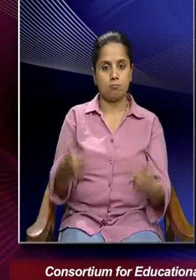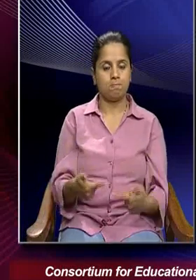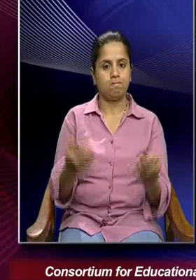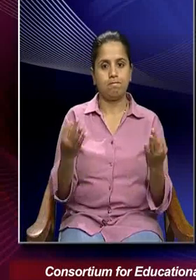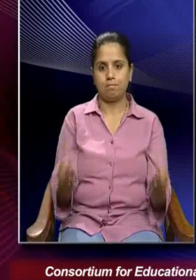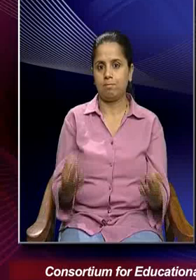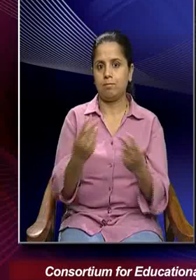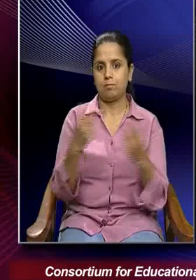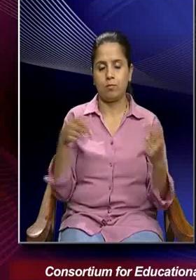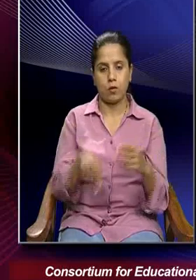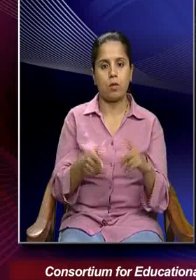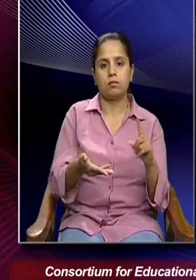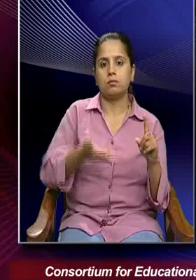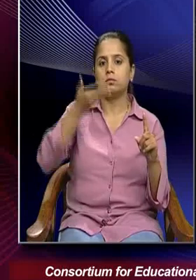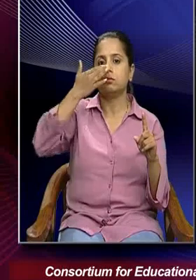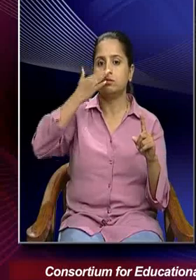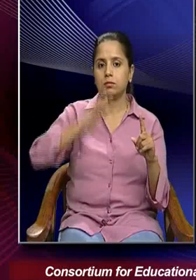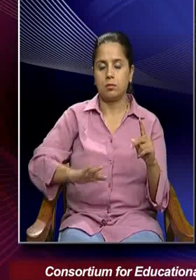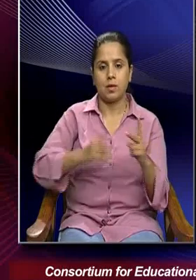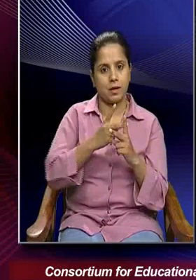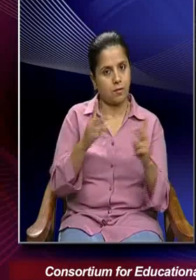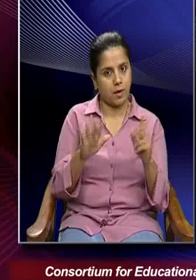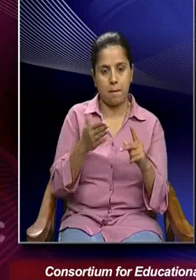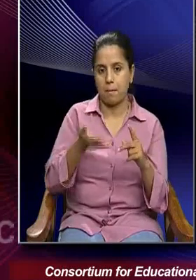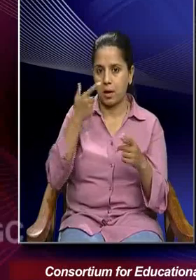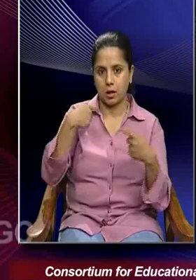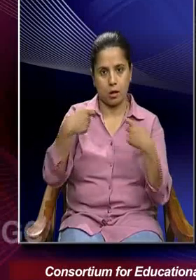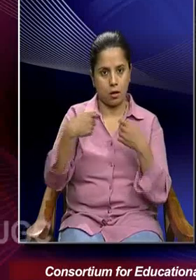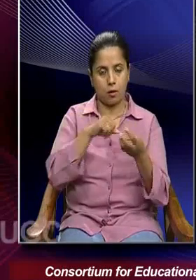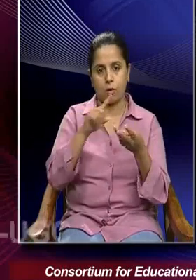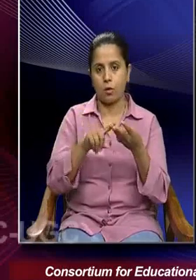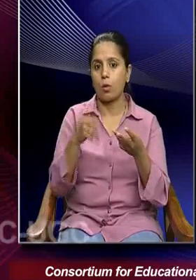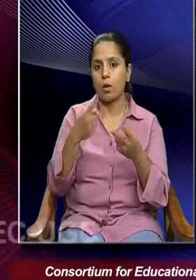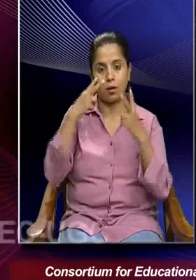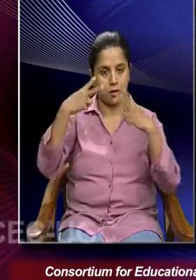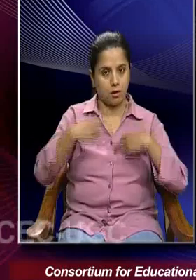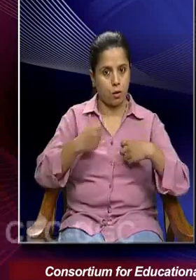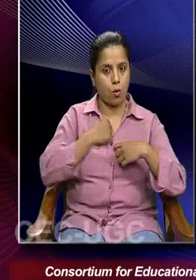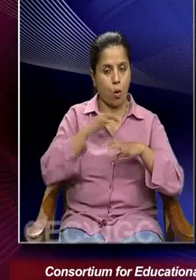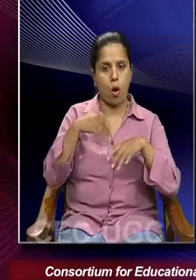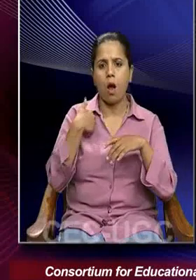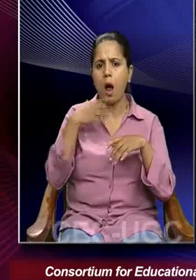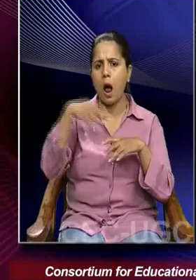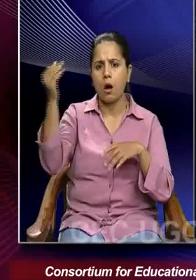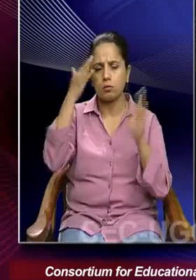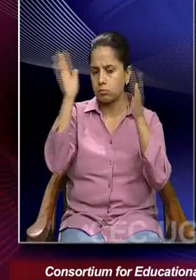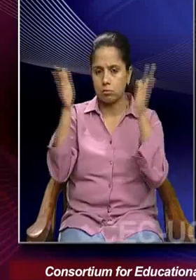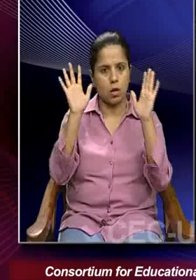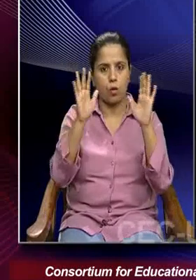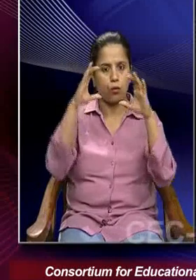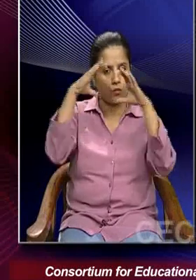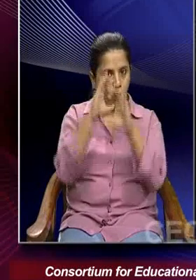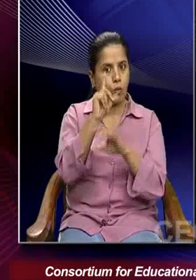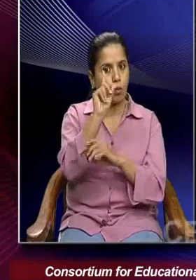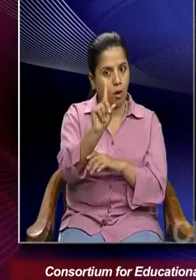postures, pranayam, which is breath control, and pratyahar, which is the withdrawal of the senses,